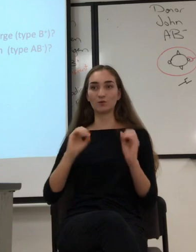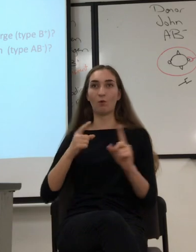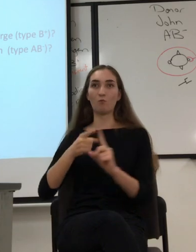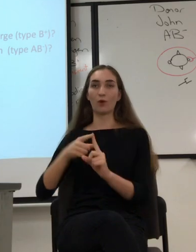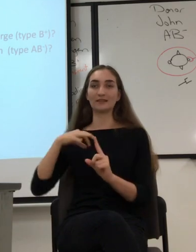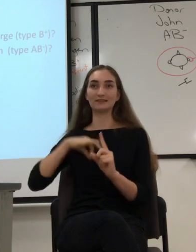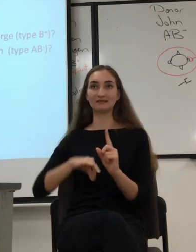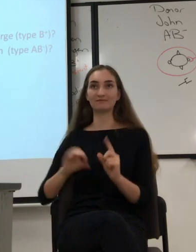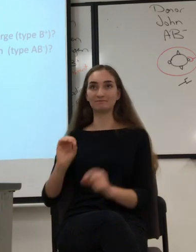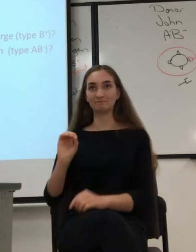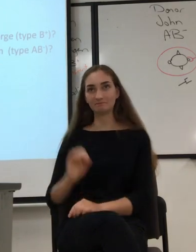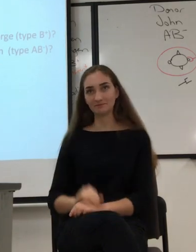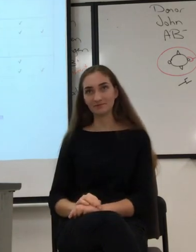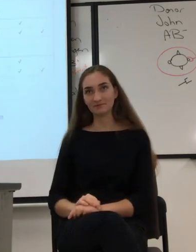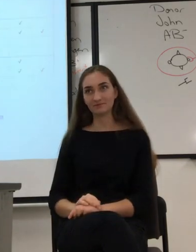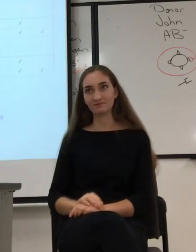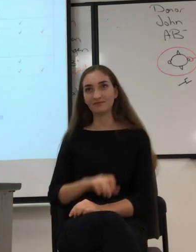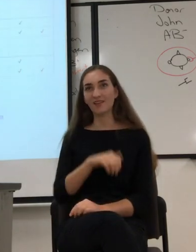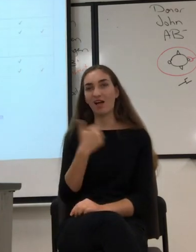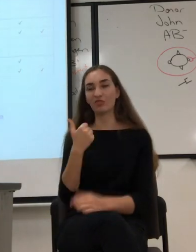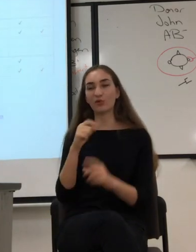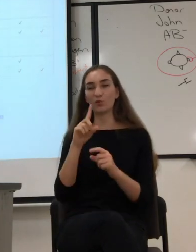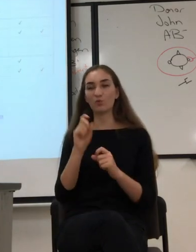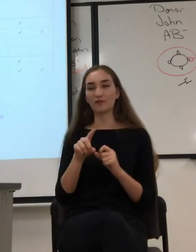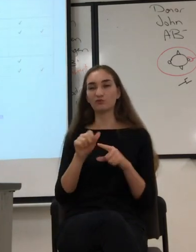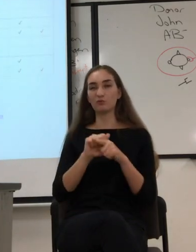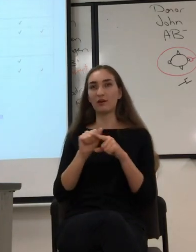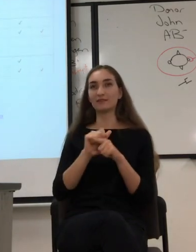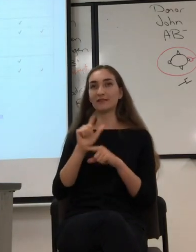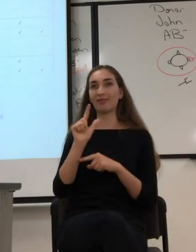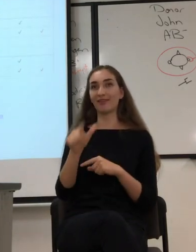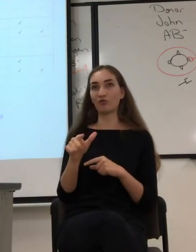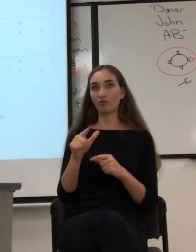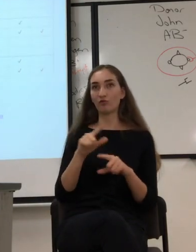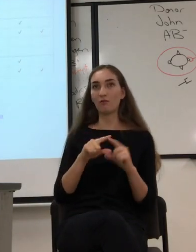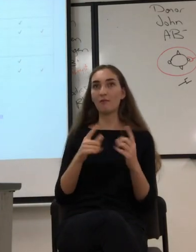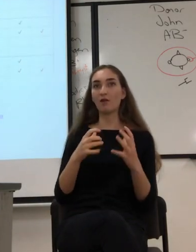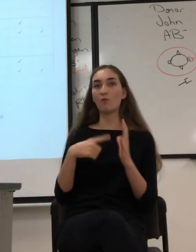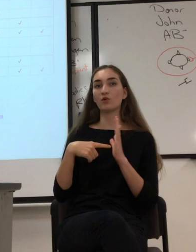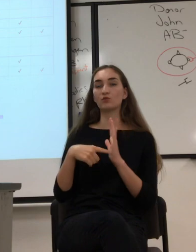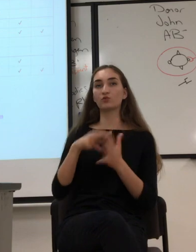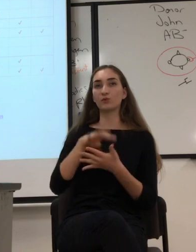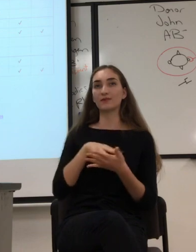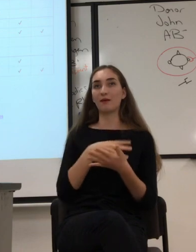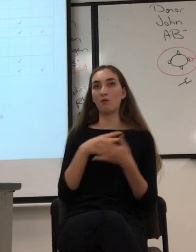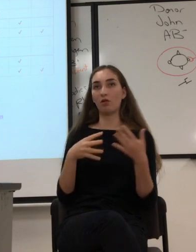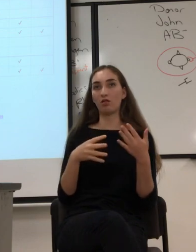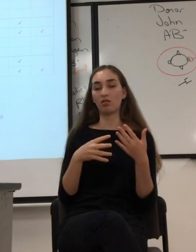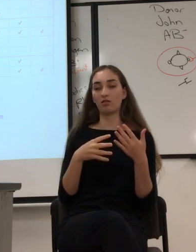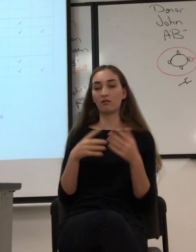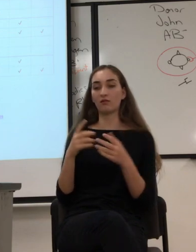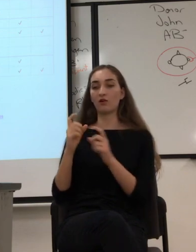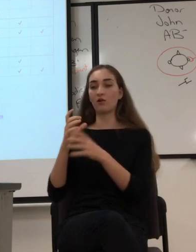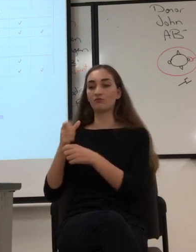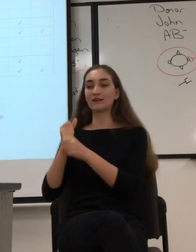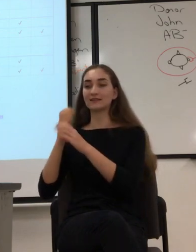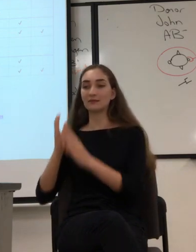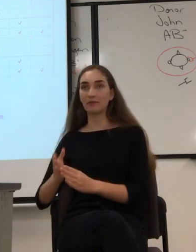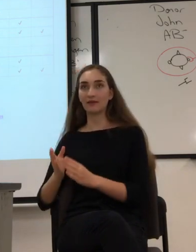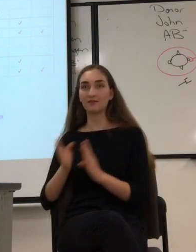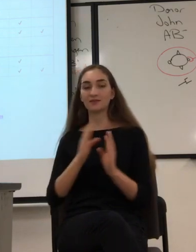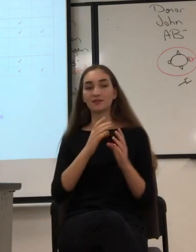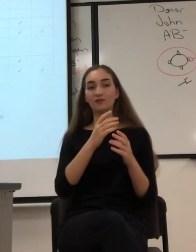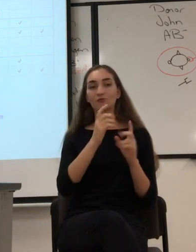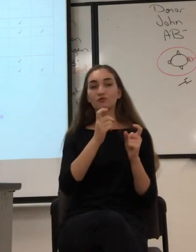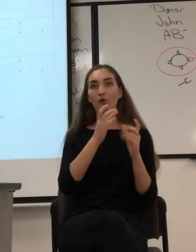Here are some other ones we can practice later. What I wanted to show you is this table. Recipients, donors, all the